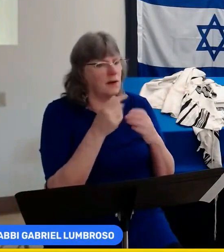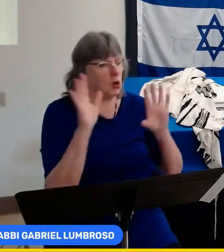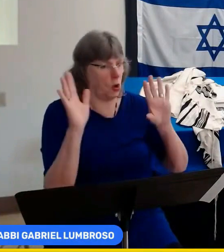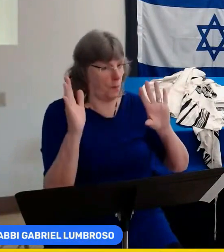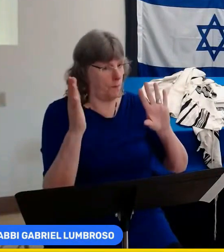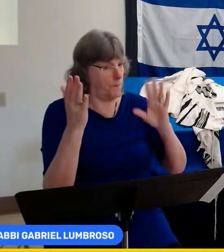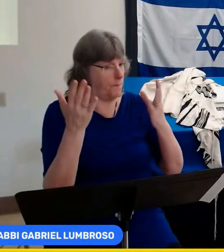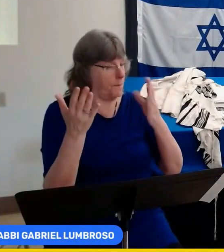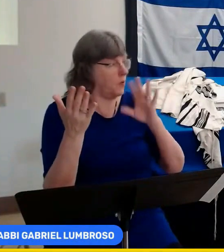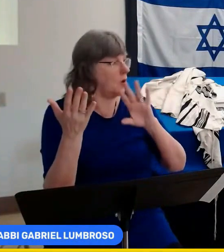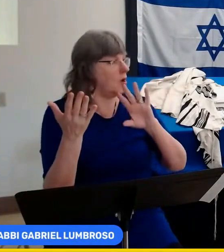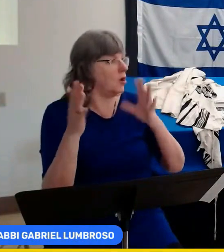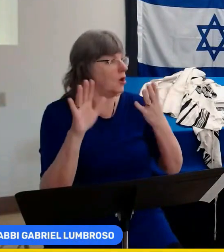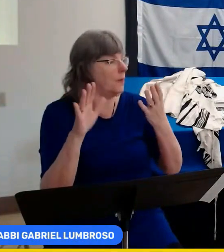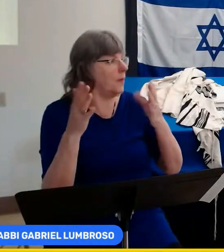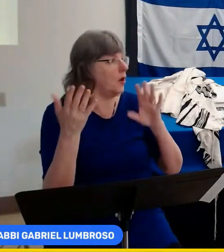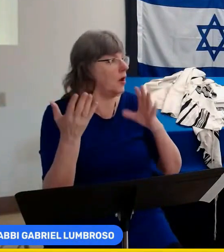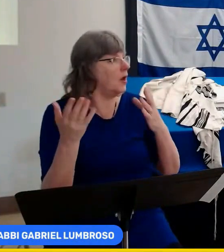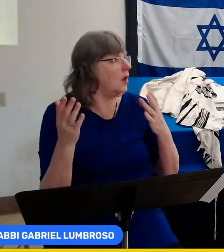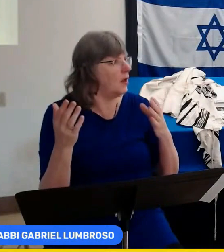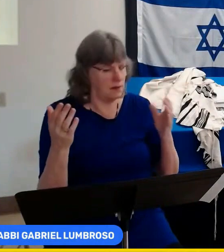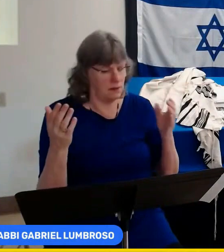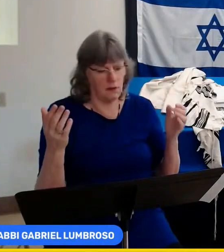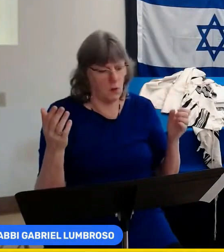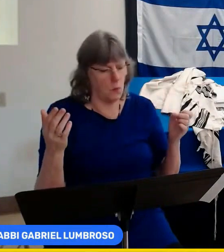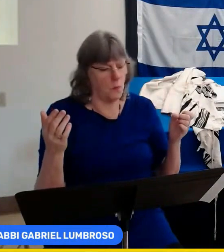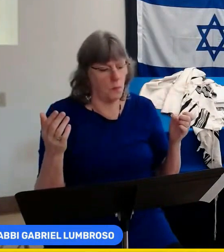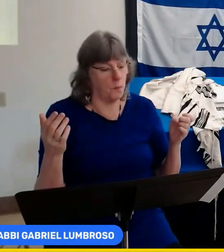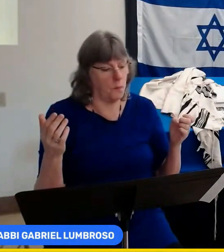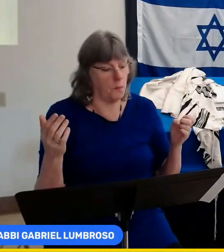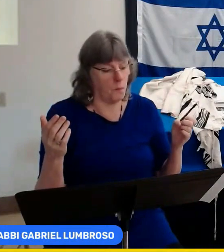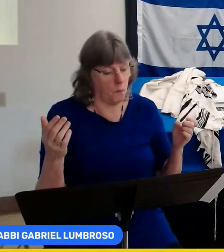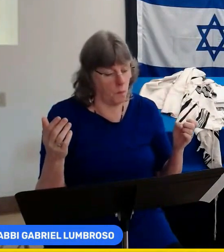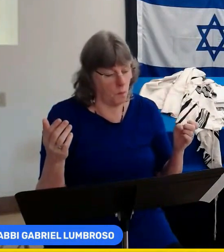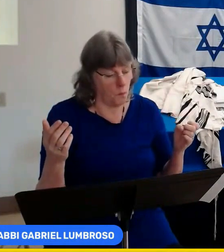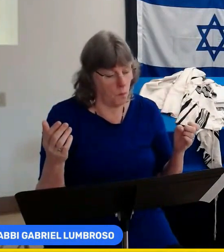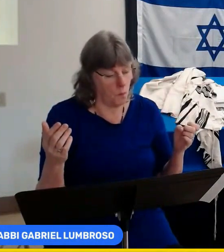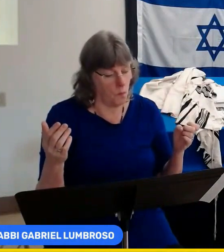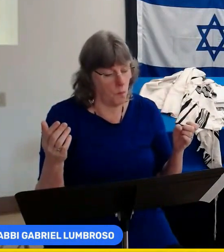comparing. There's a child who wrote that some children in